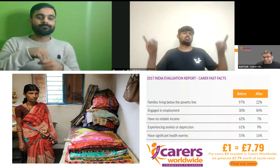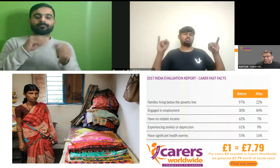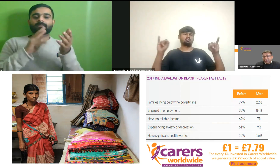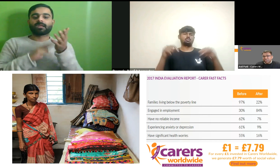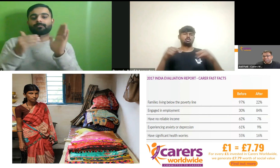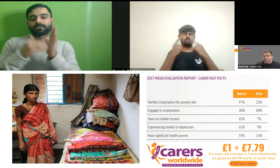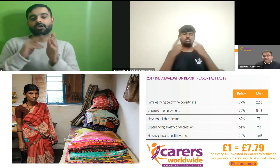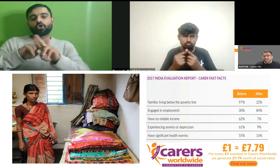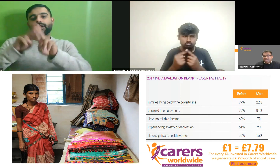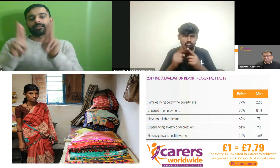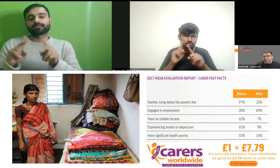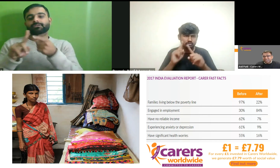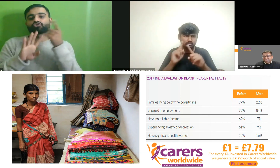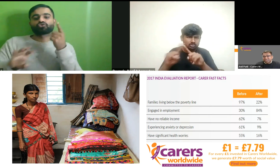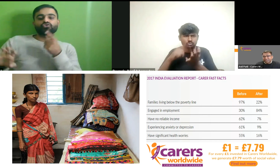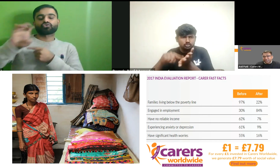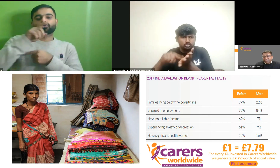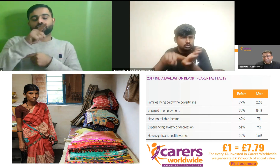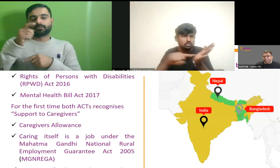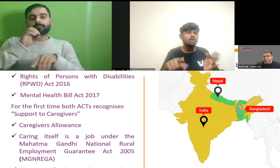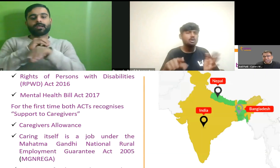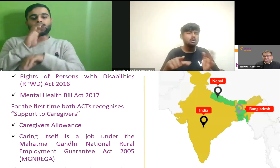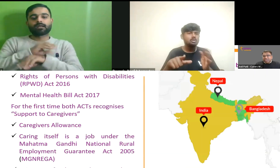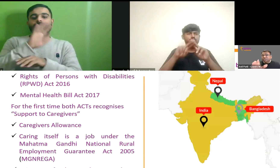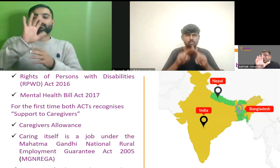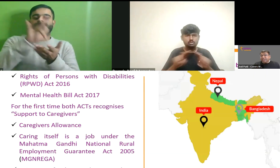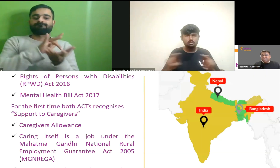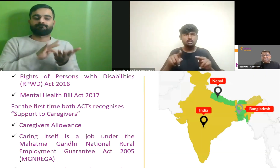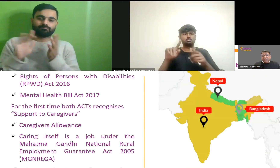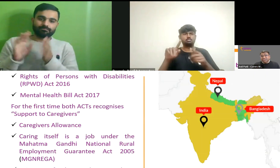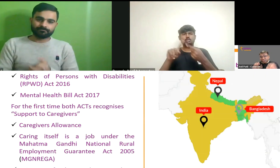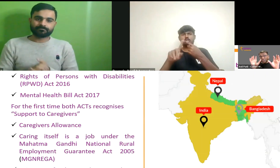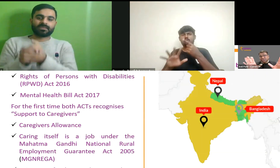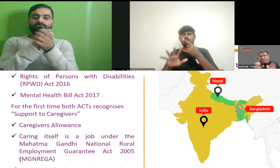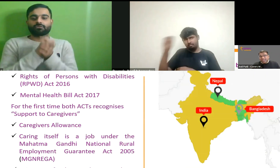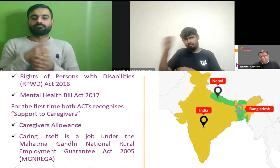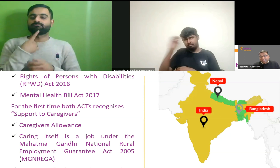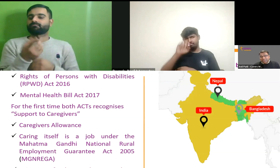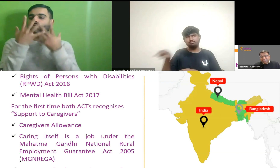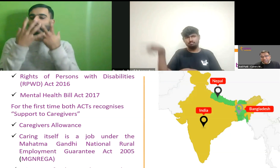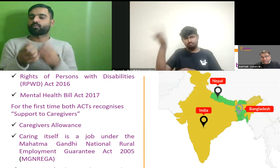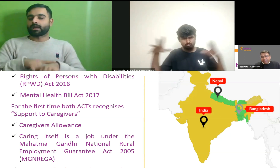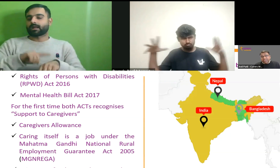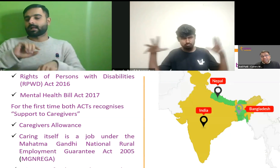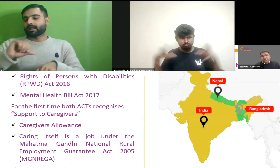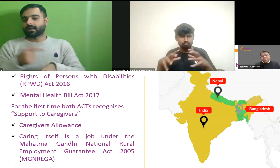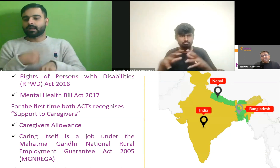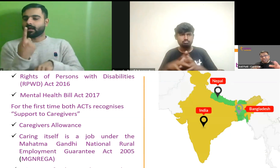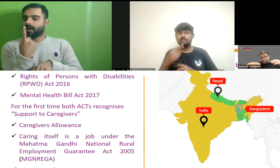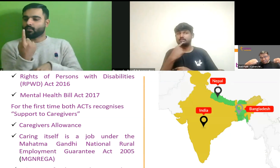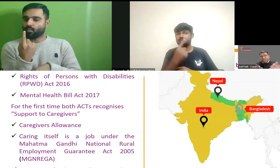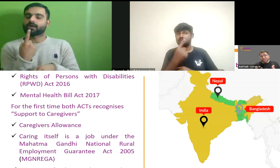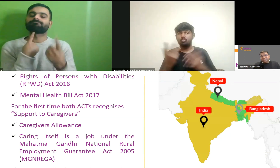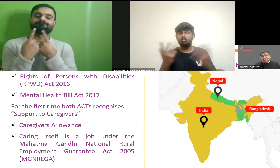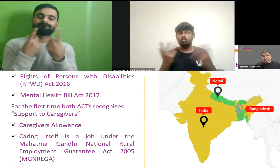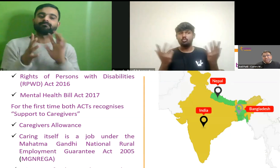International, which is a European consultancy firm. So friends, I just want to take another 1 minute. So